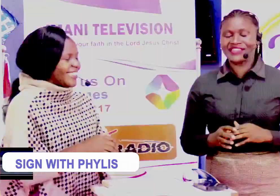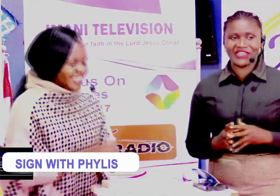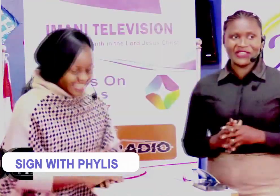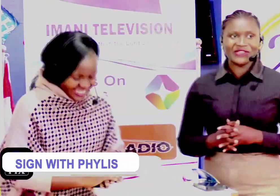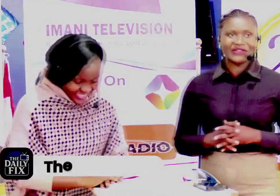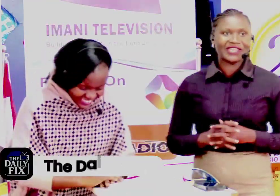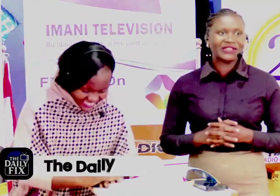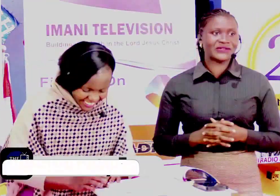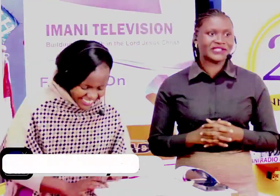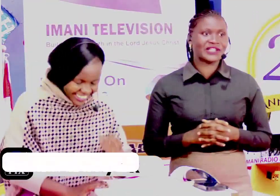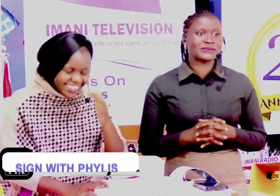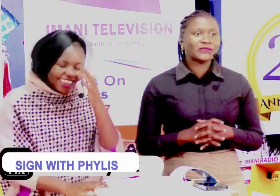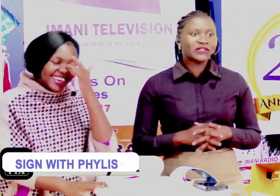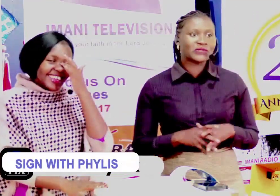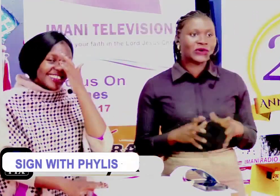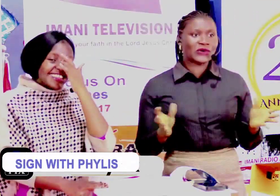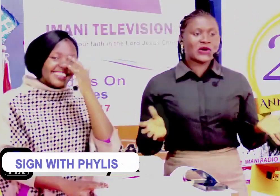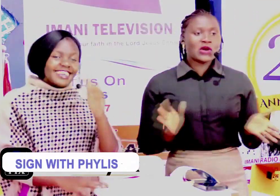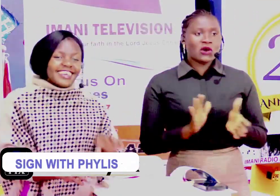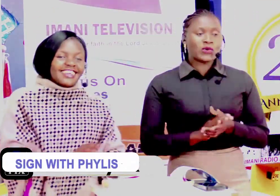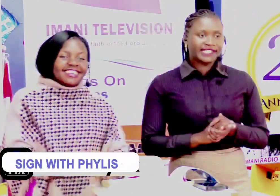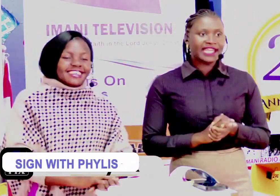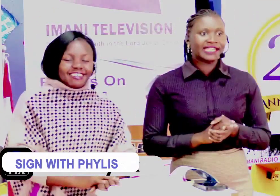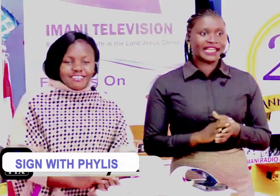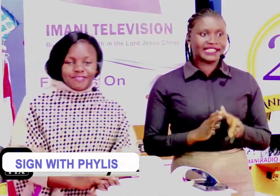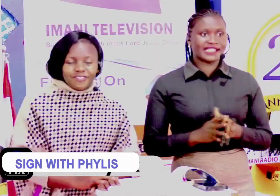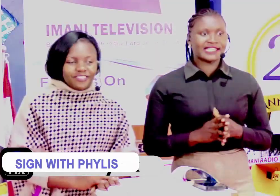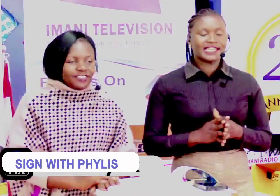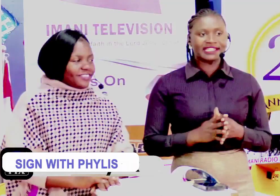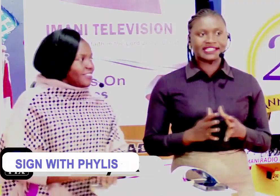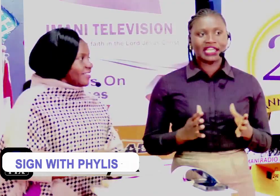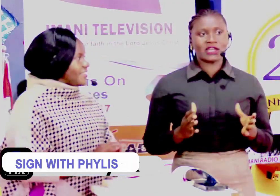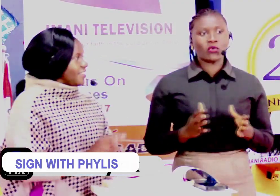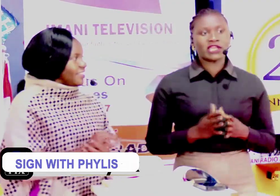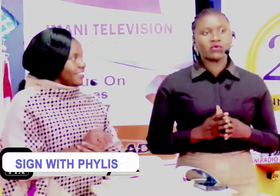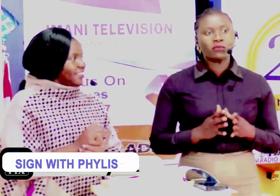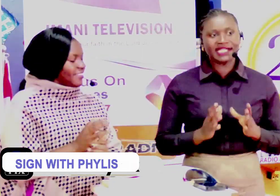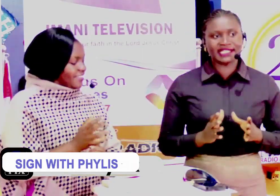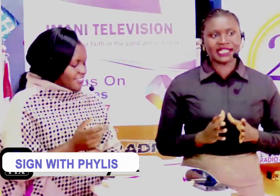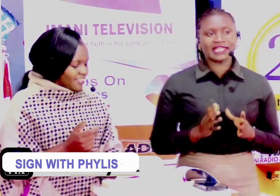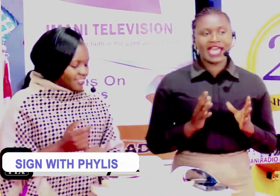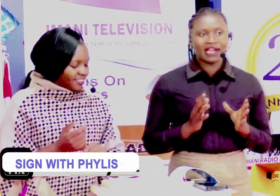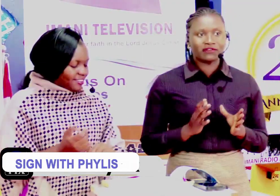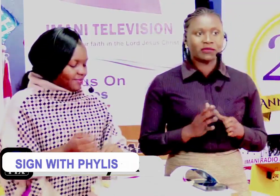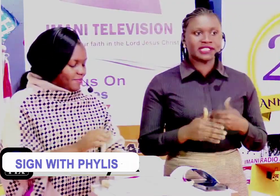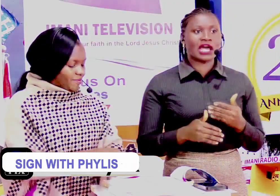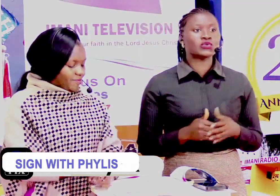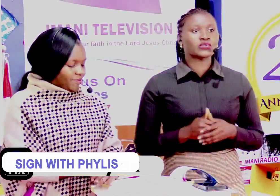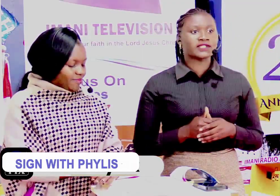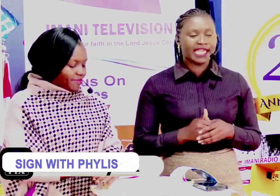Thank you, Shiloh. Yes. So we signed letters, and I said when you master the alphabets, how to sign,